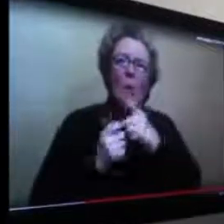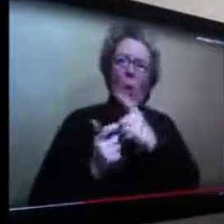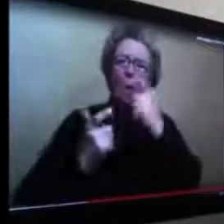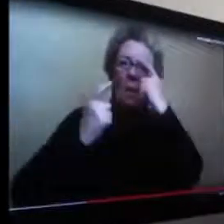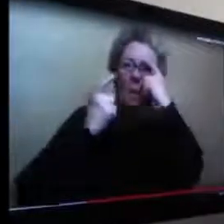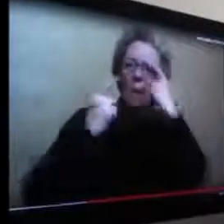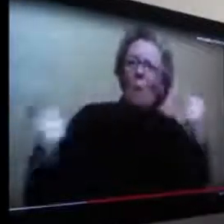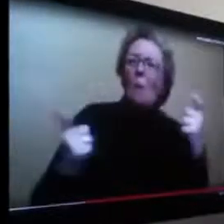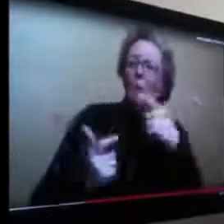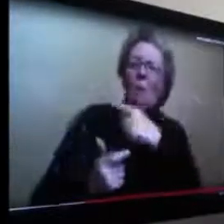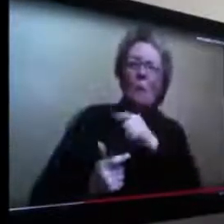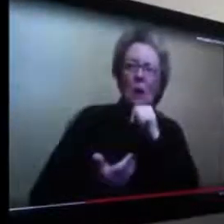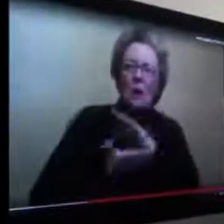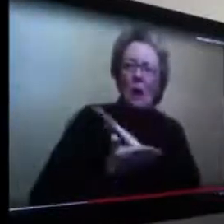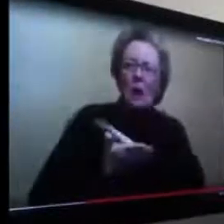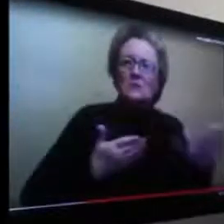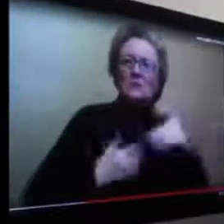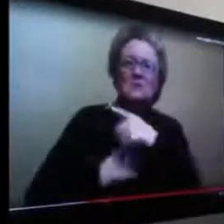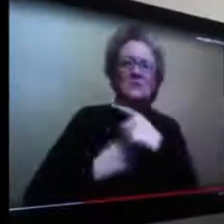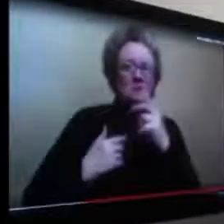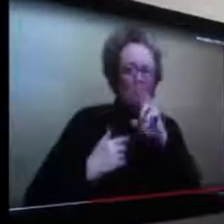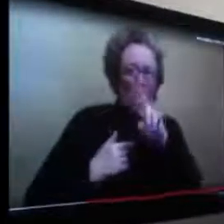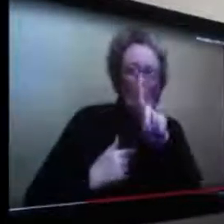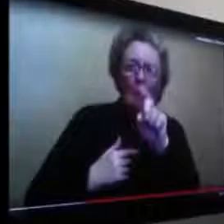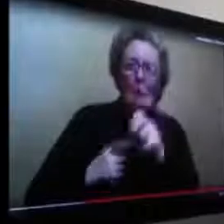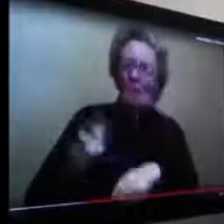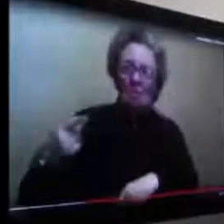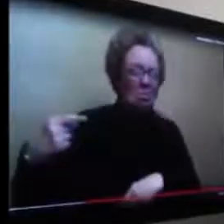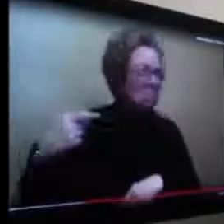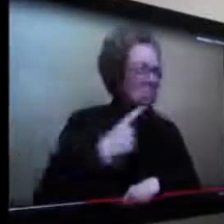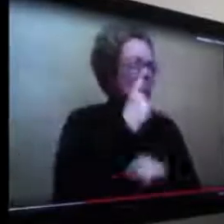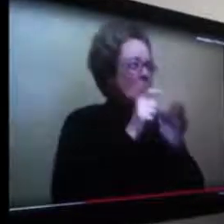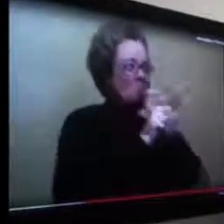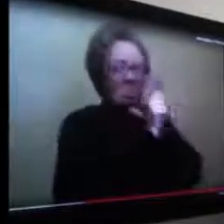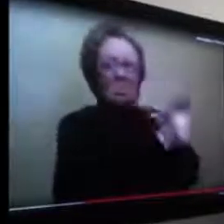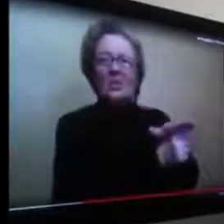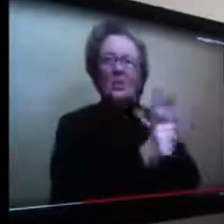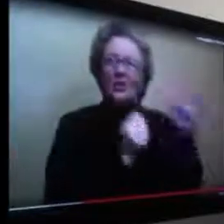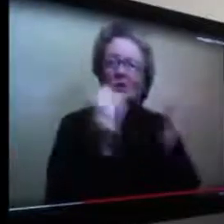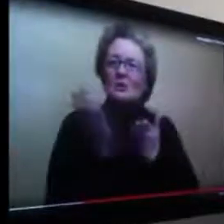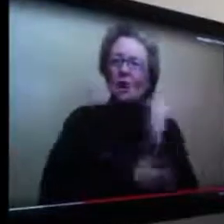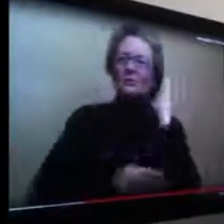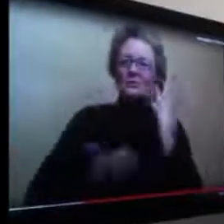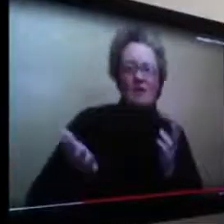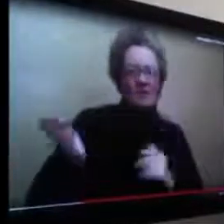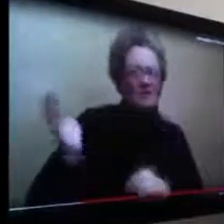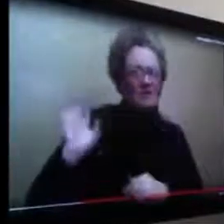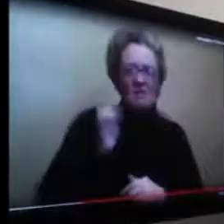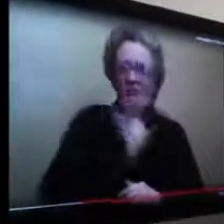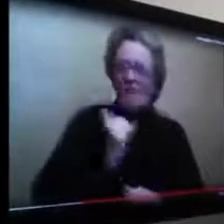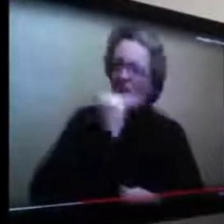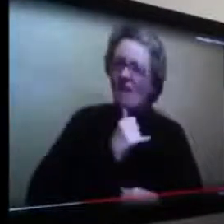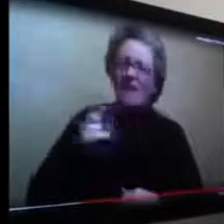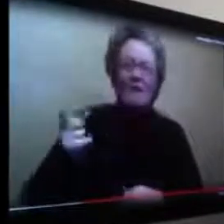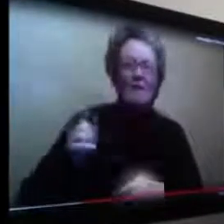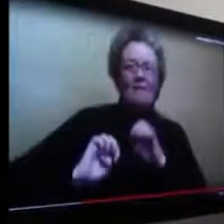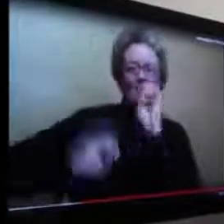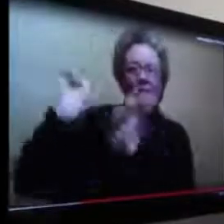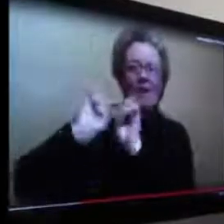everyday experience to use their cell phones. And then the attitude of the deaf person coming to correct